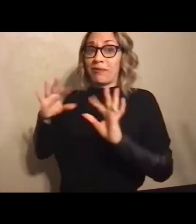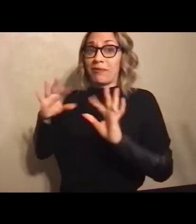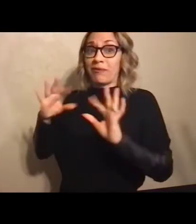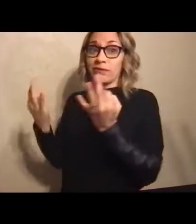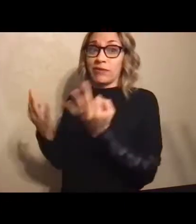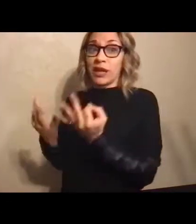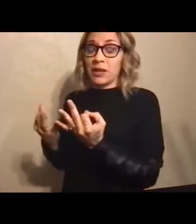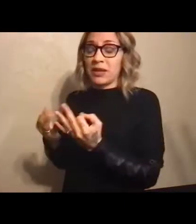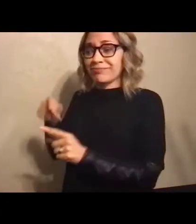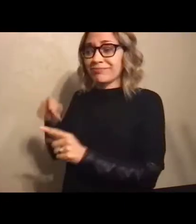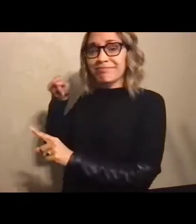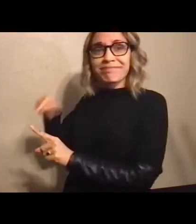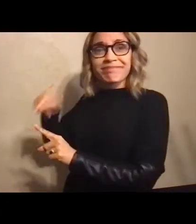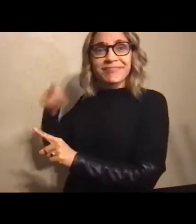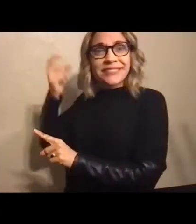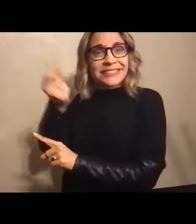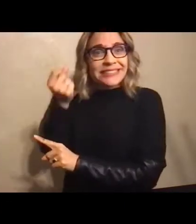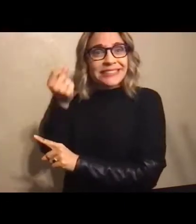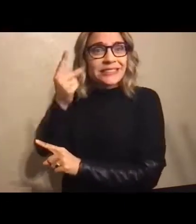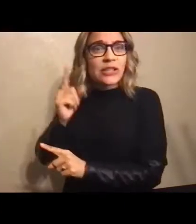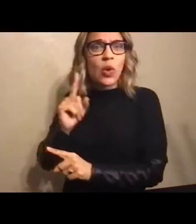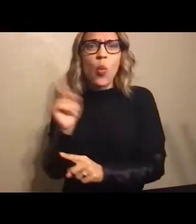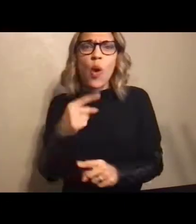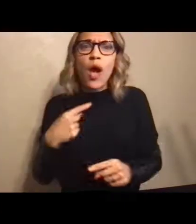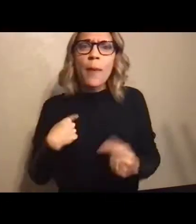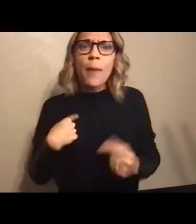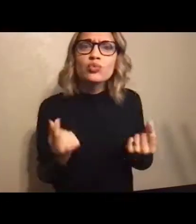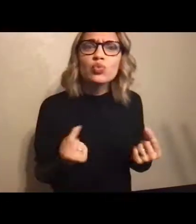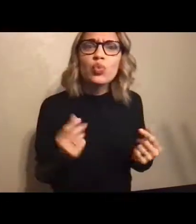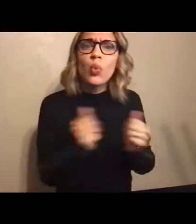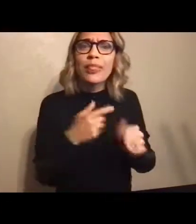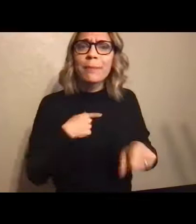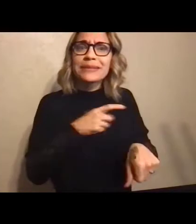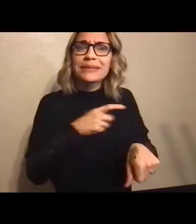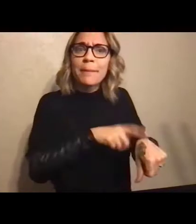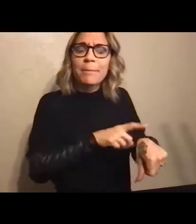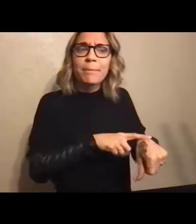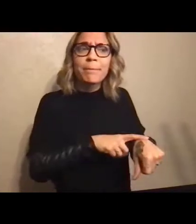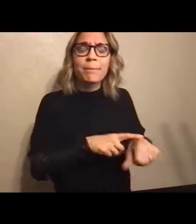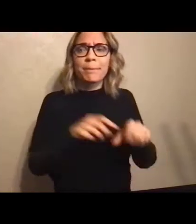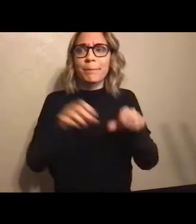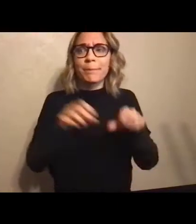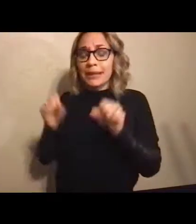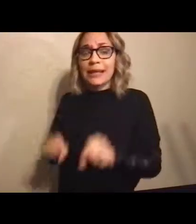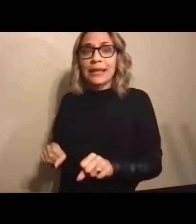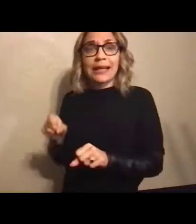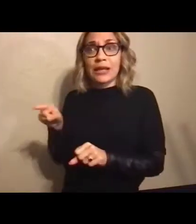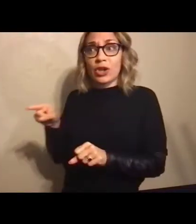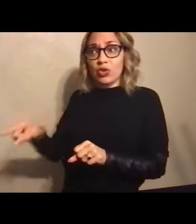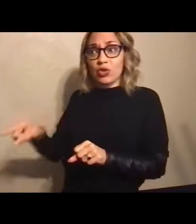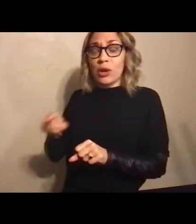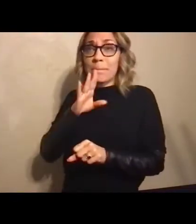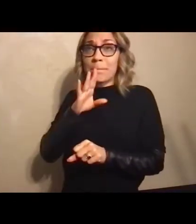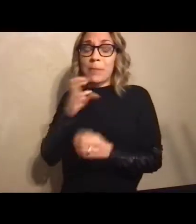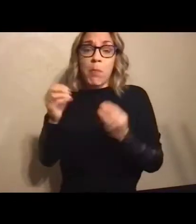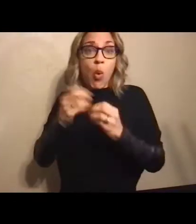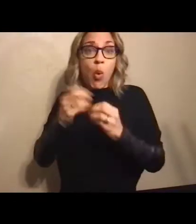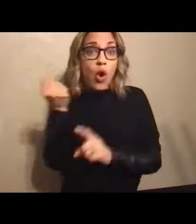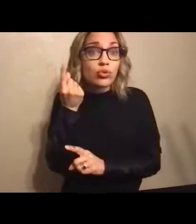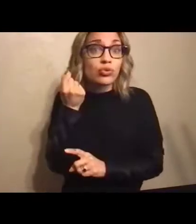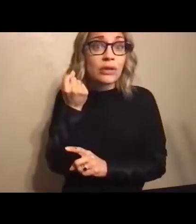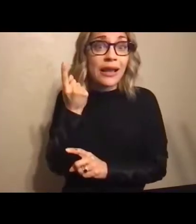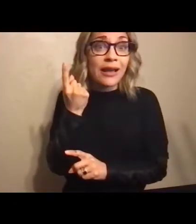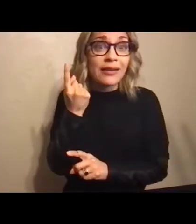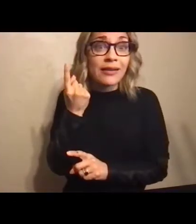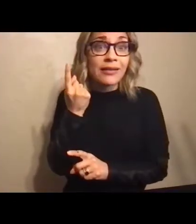to provide more peace for my family. I wanted them to understand what I was doing with my